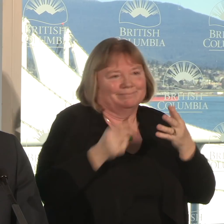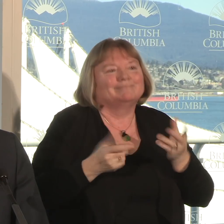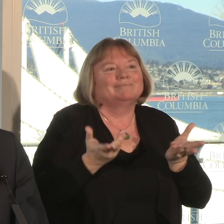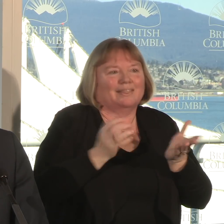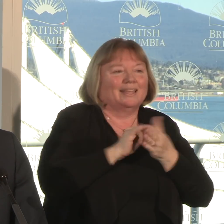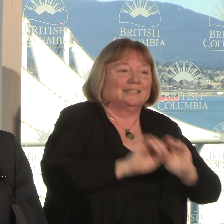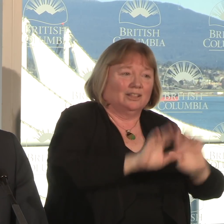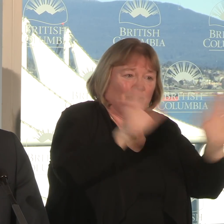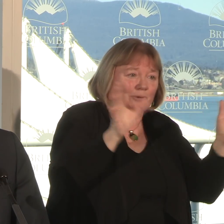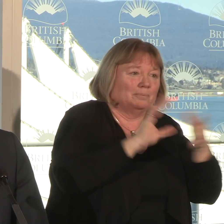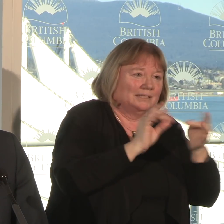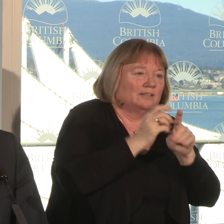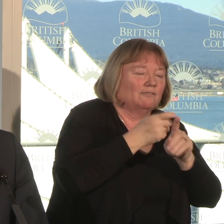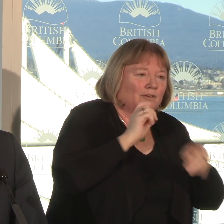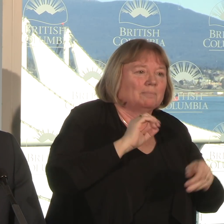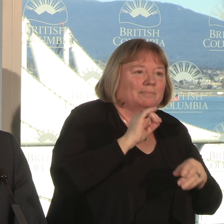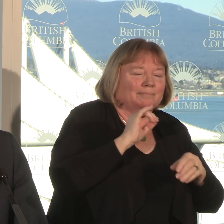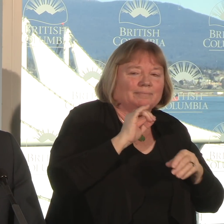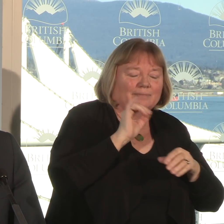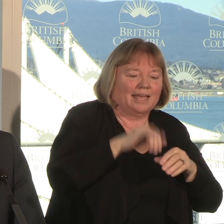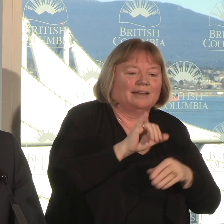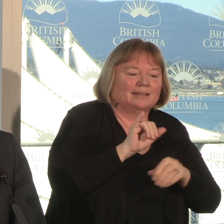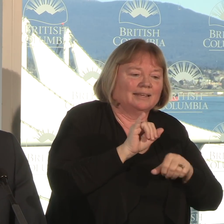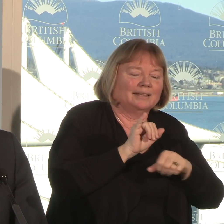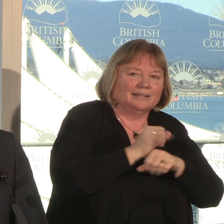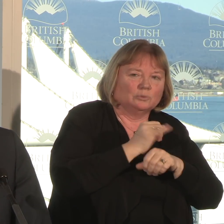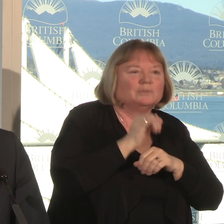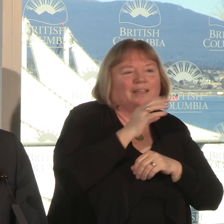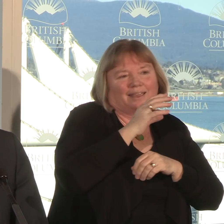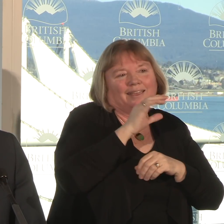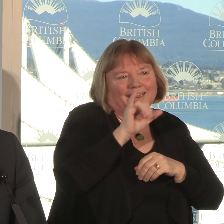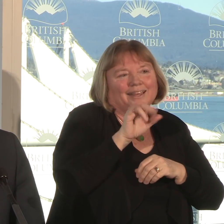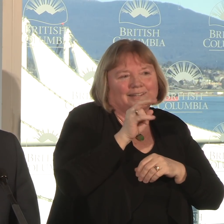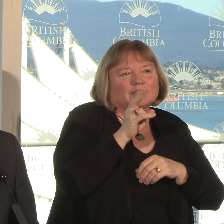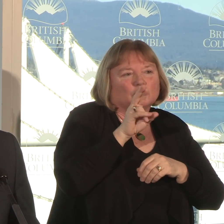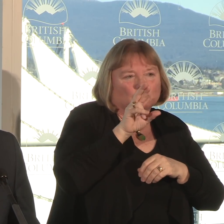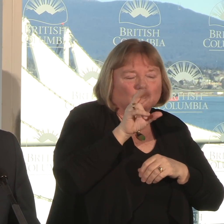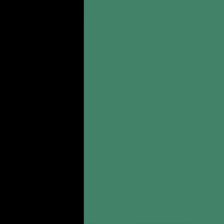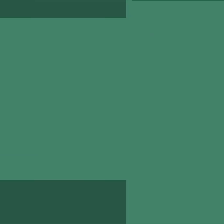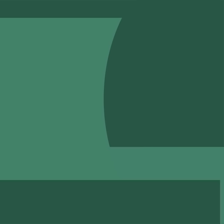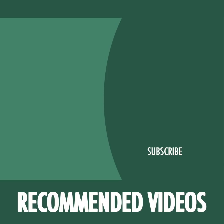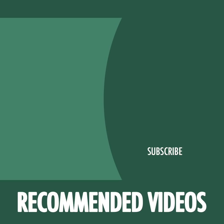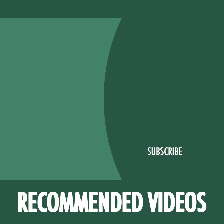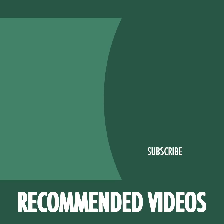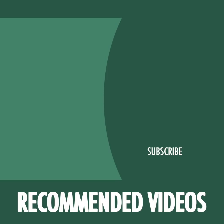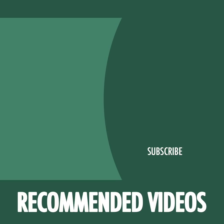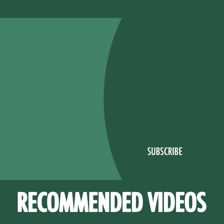message from the industry and from the government of British Columbia.